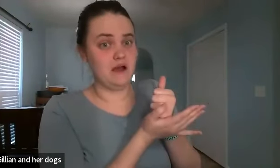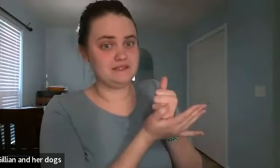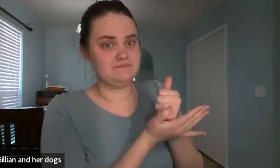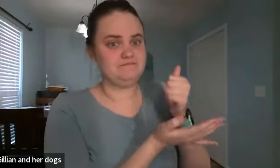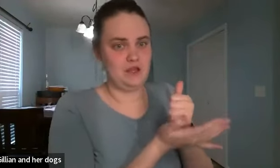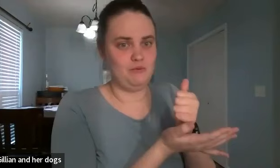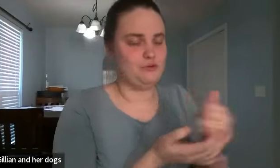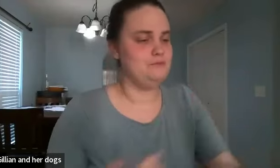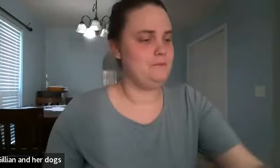lot. Helpful.